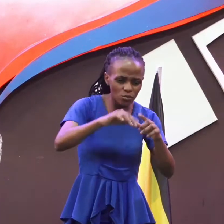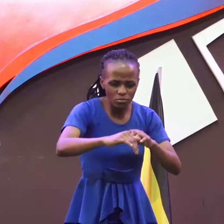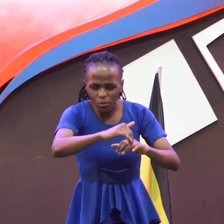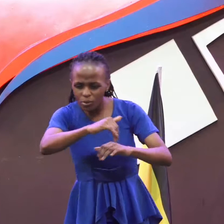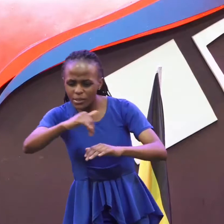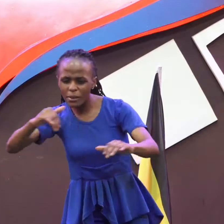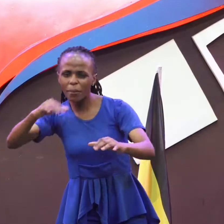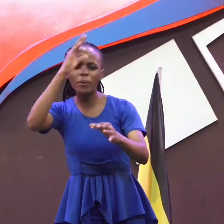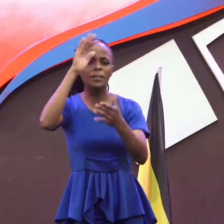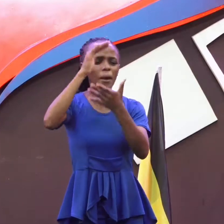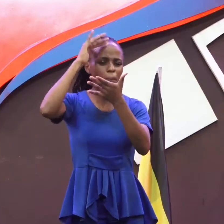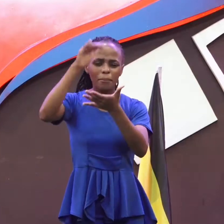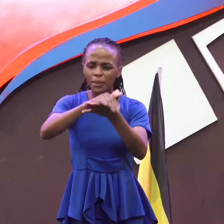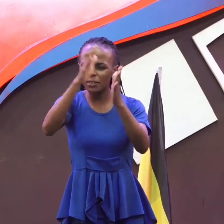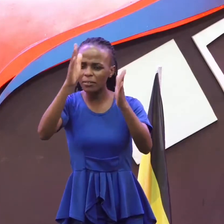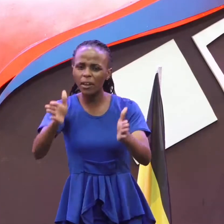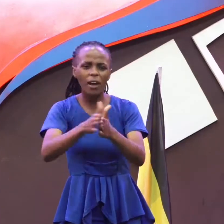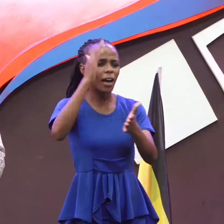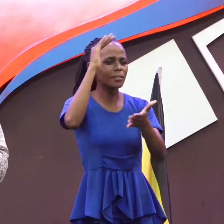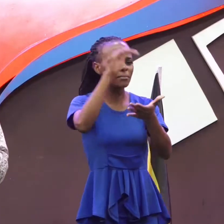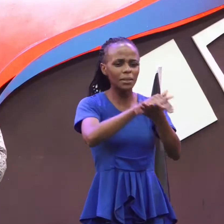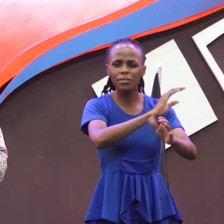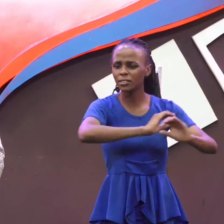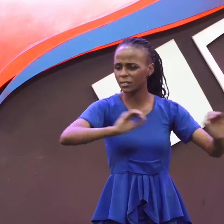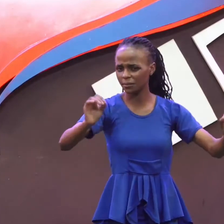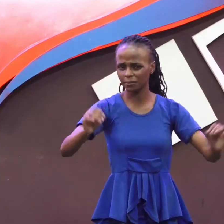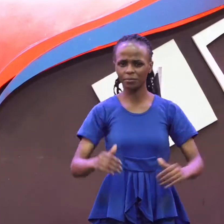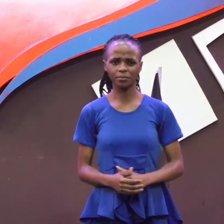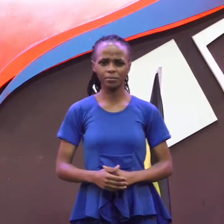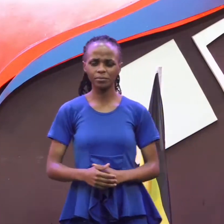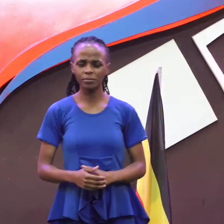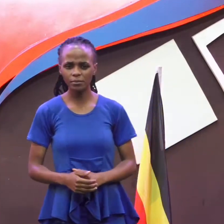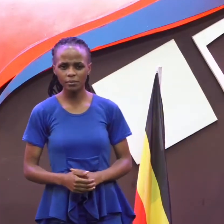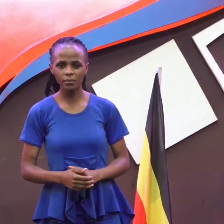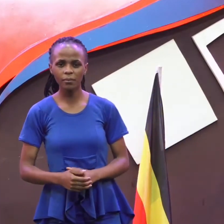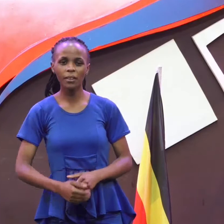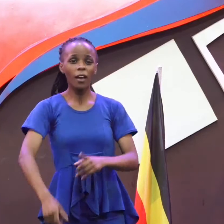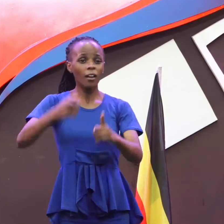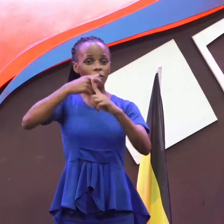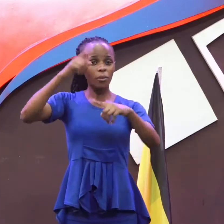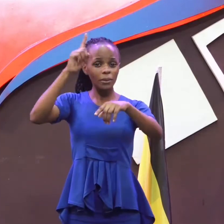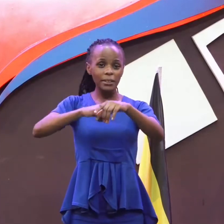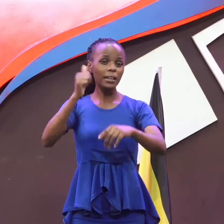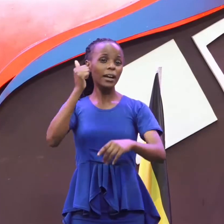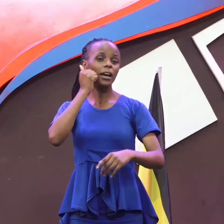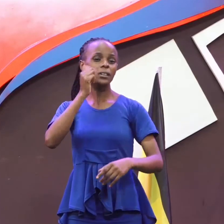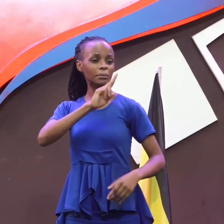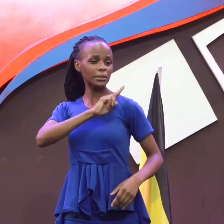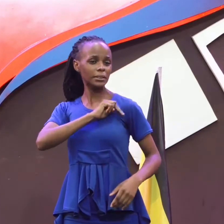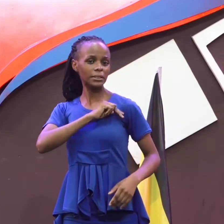where God begins to separate the believers from the unbelievers. Ukuva Adam lo yayonona.